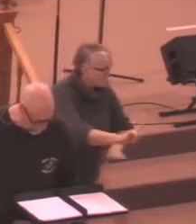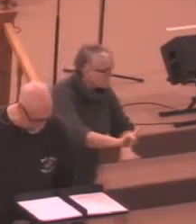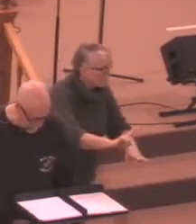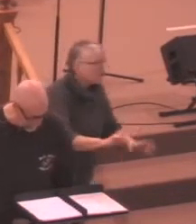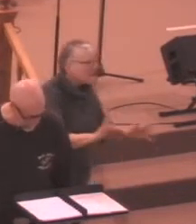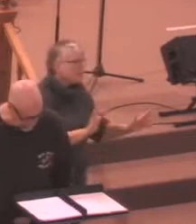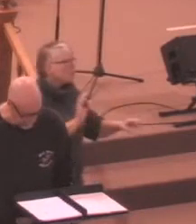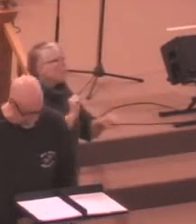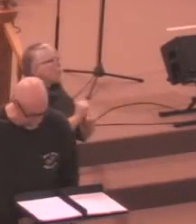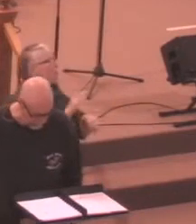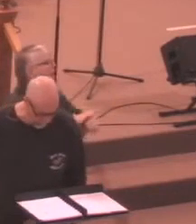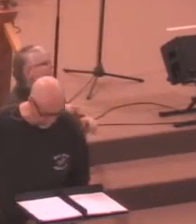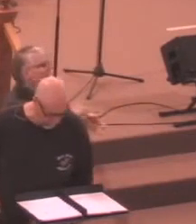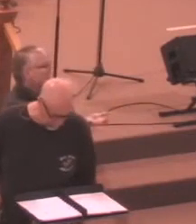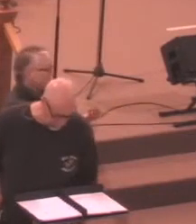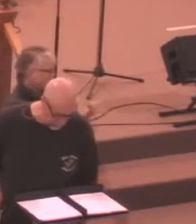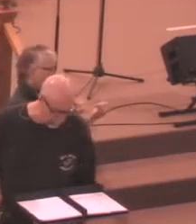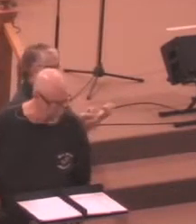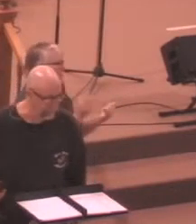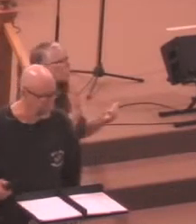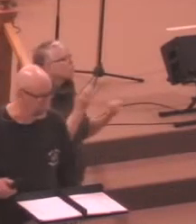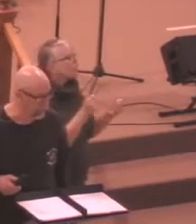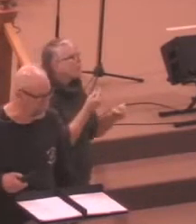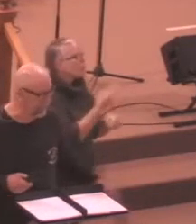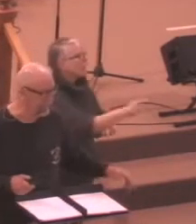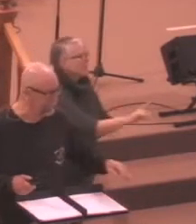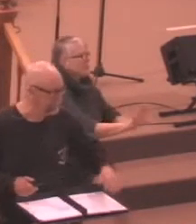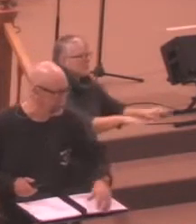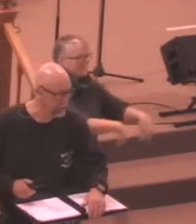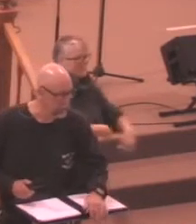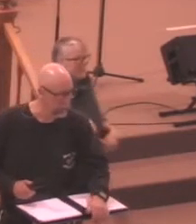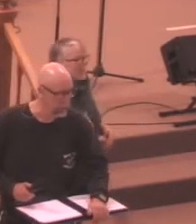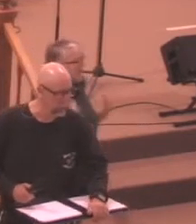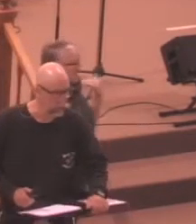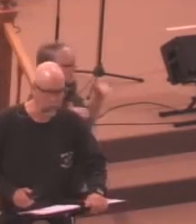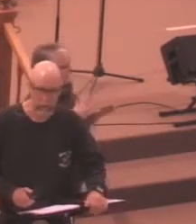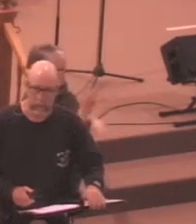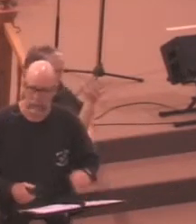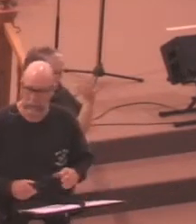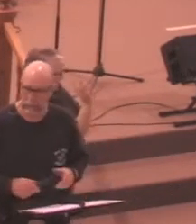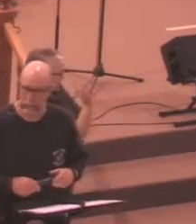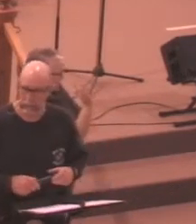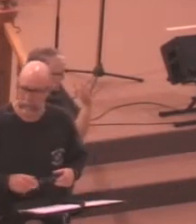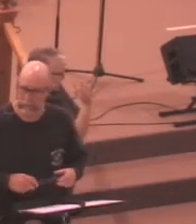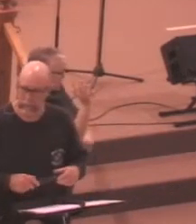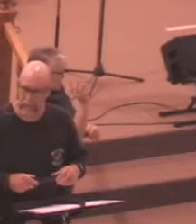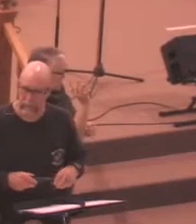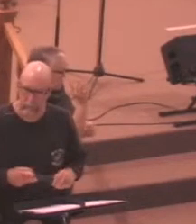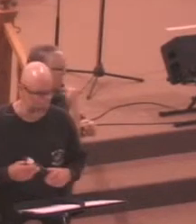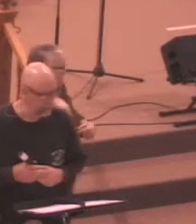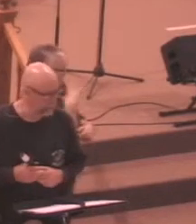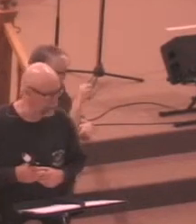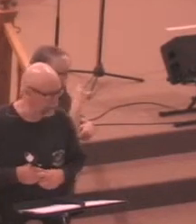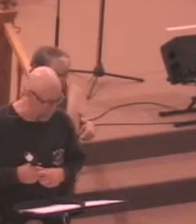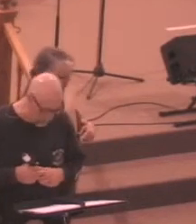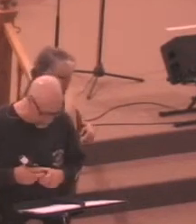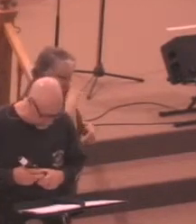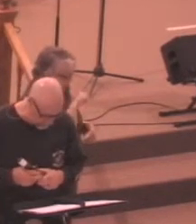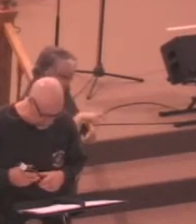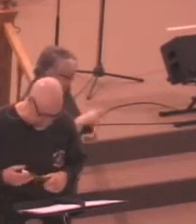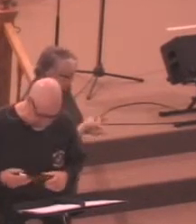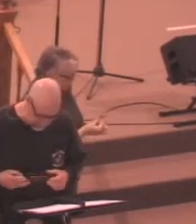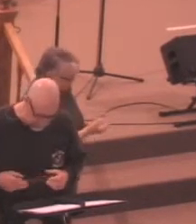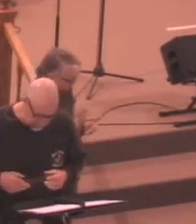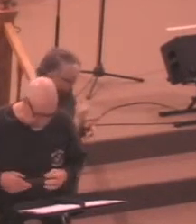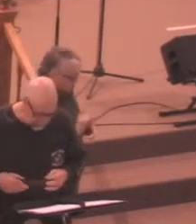Angel Tree handout is going to be on the 30th. We have 30 kids, so get ready for that when we get ready to rock and